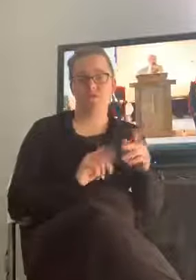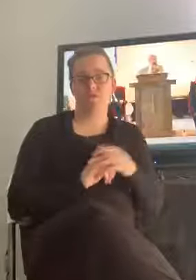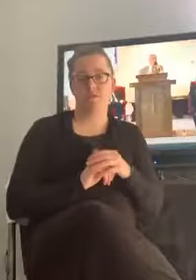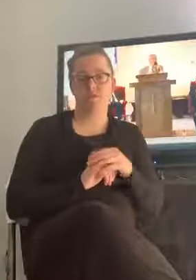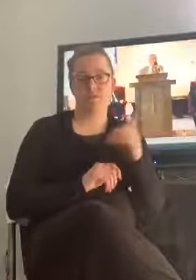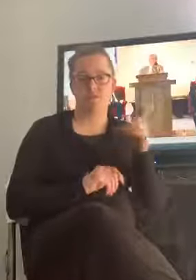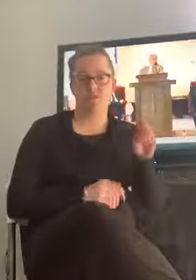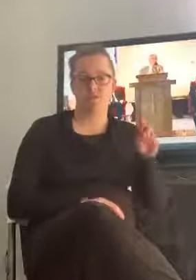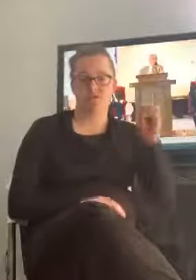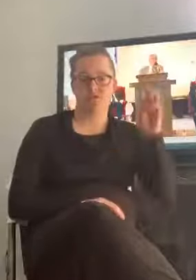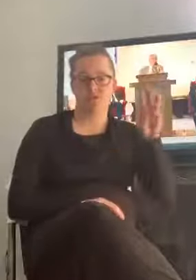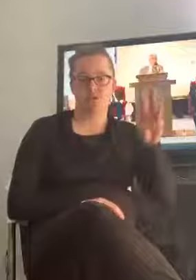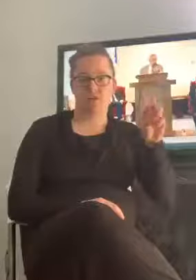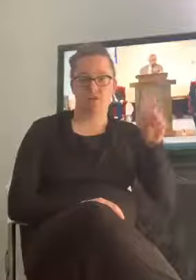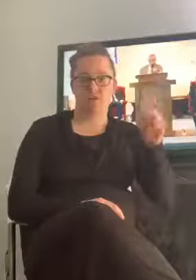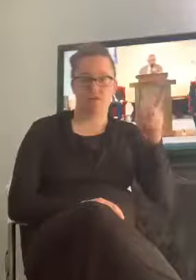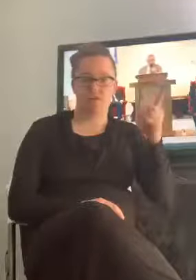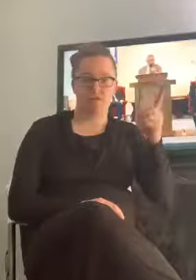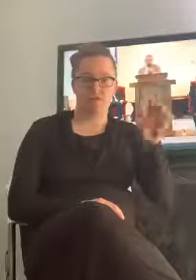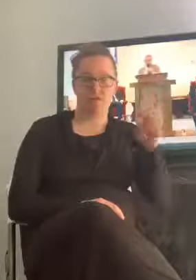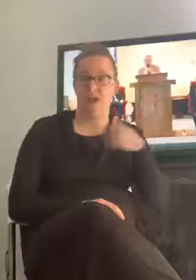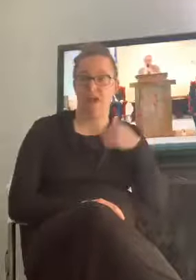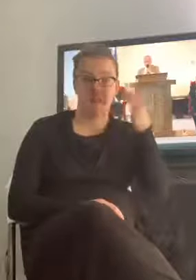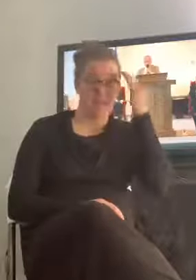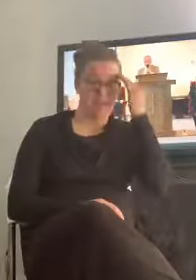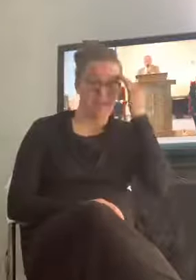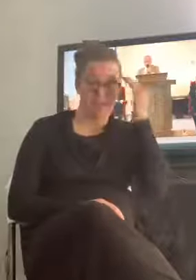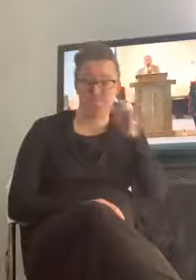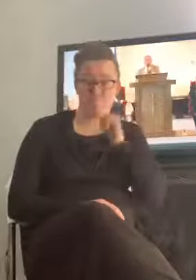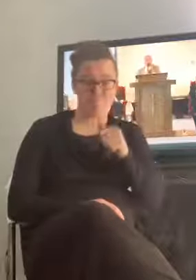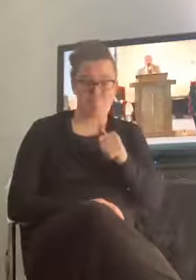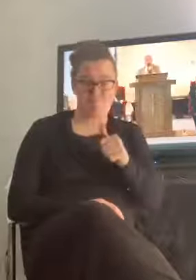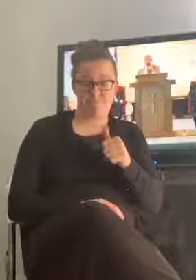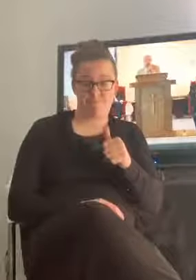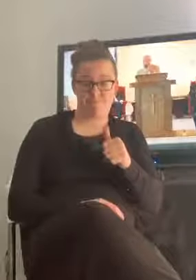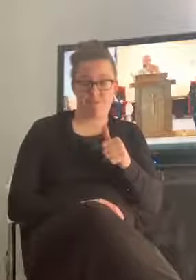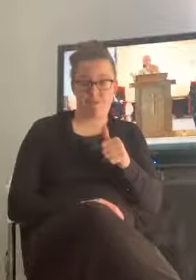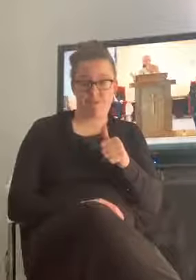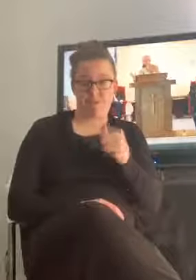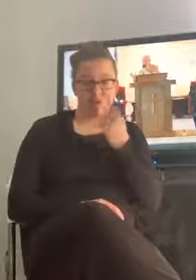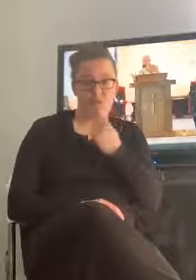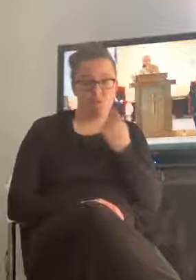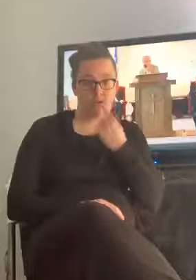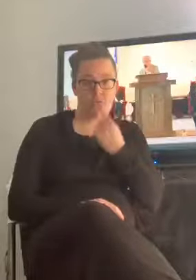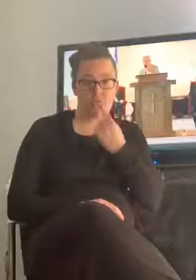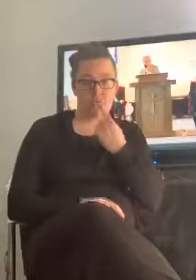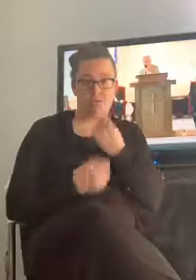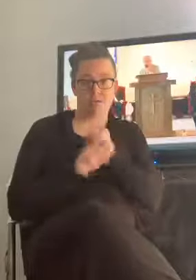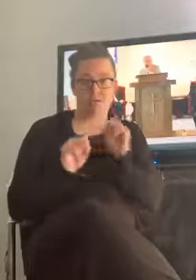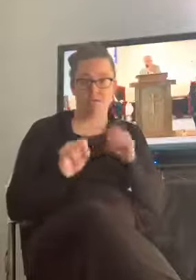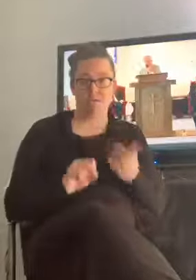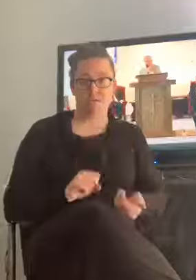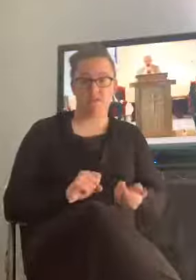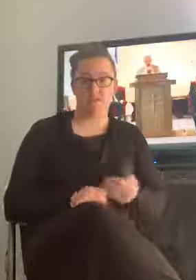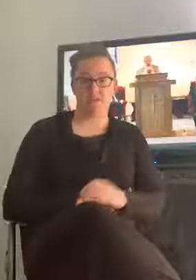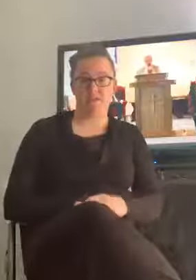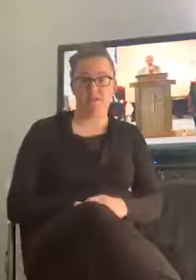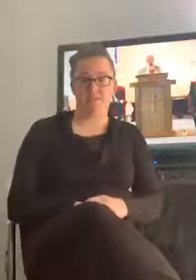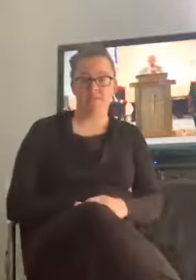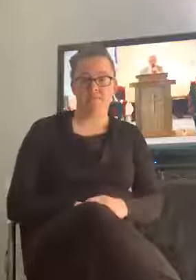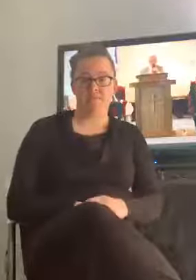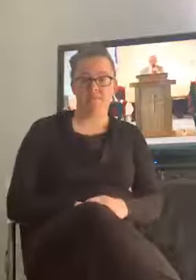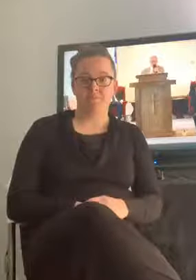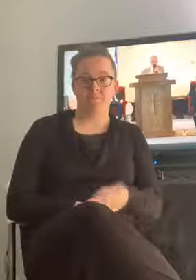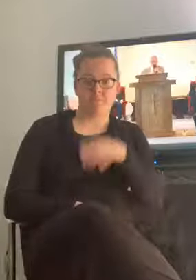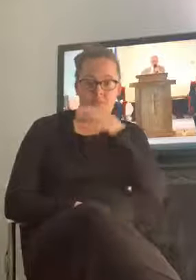I don't know who the individual was. I know he was a boy, an